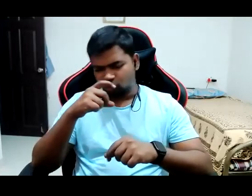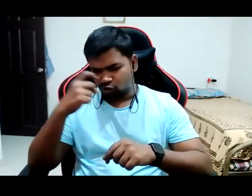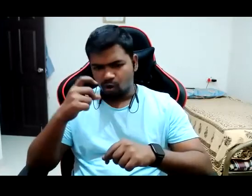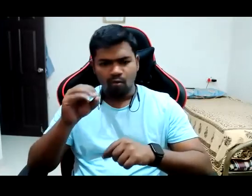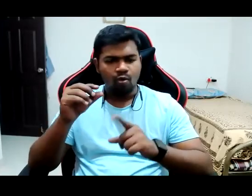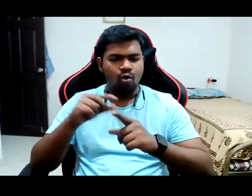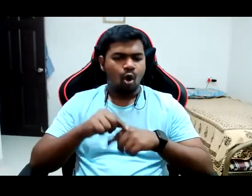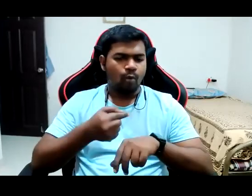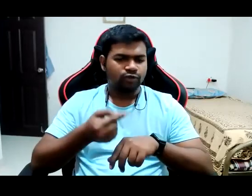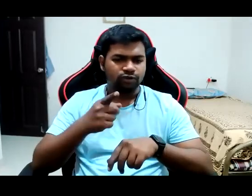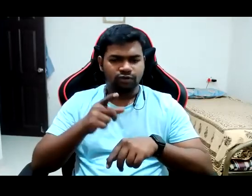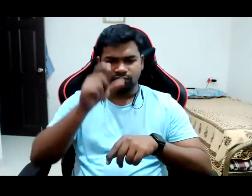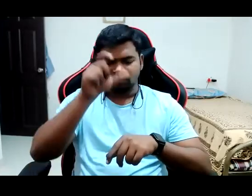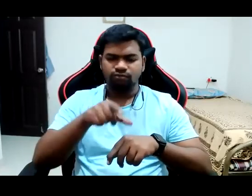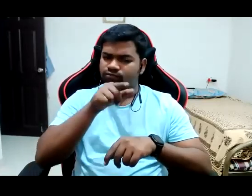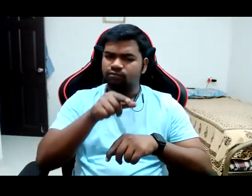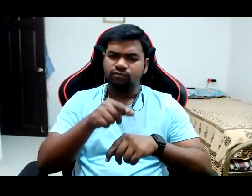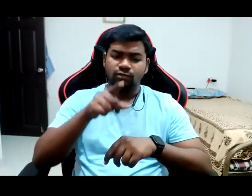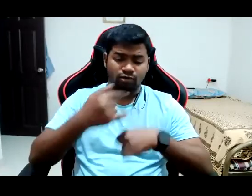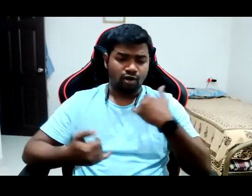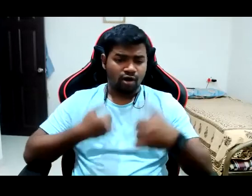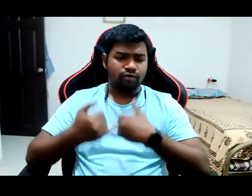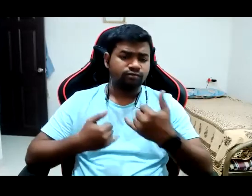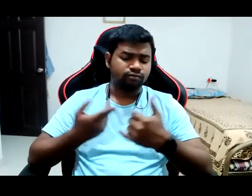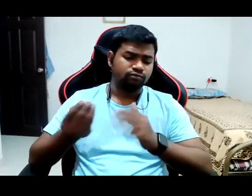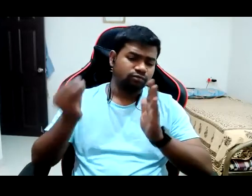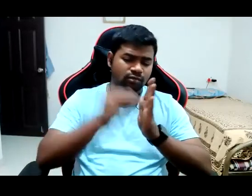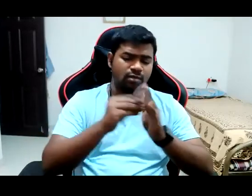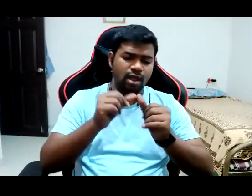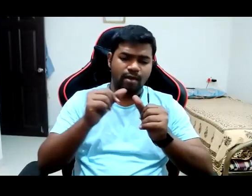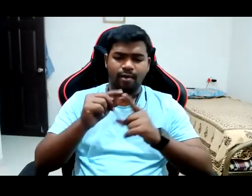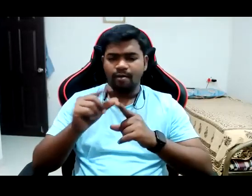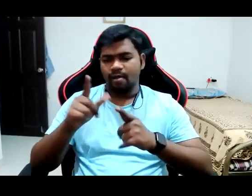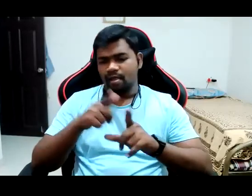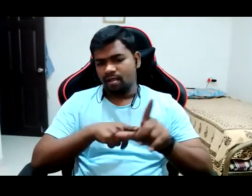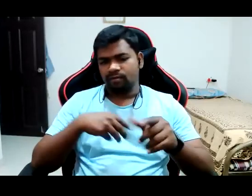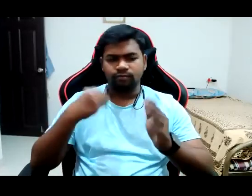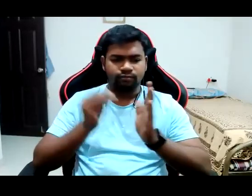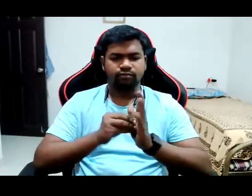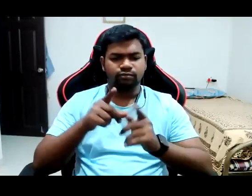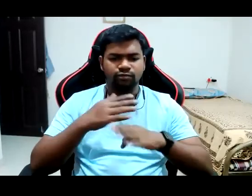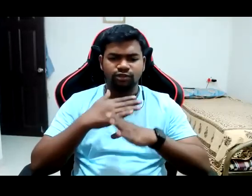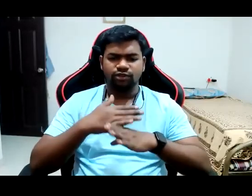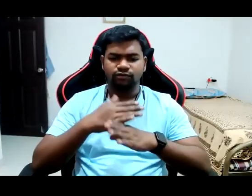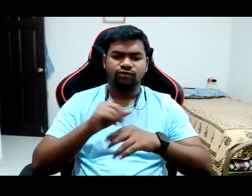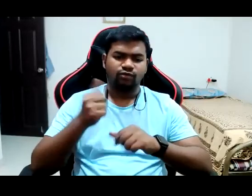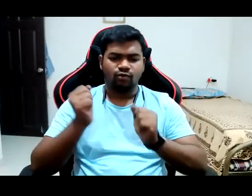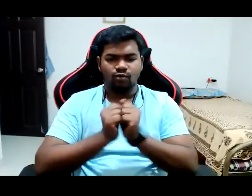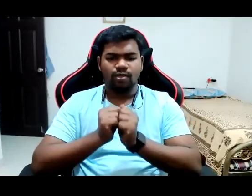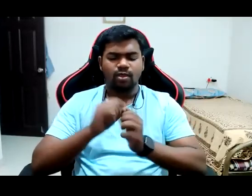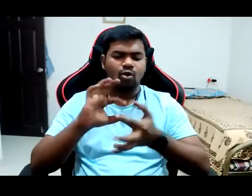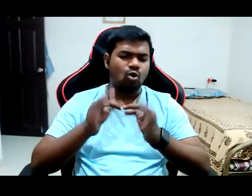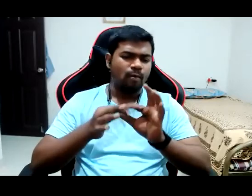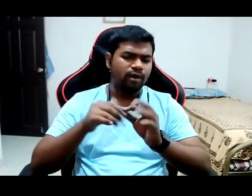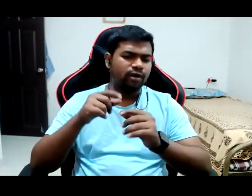the dashboard. So if you're interested, go ahead and apply, and we will basically share your application with our corporate partners. So that is